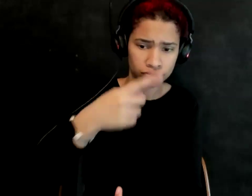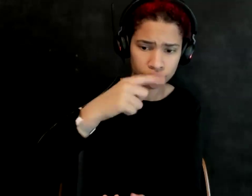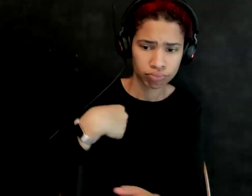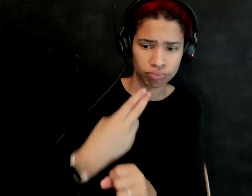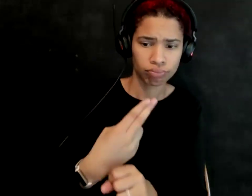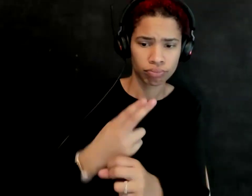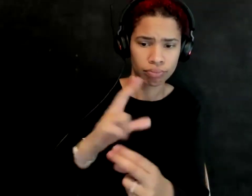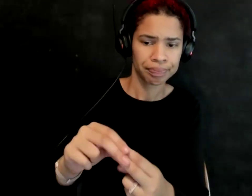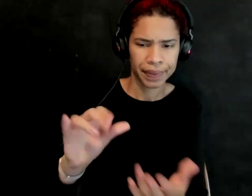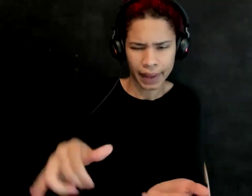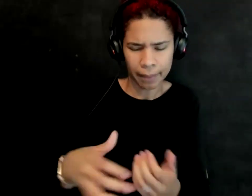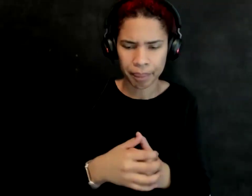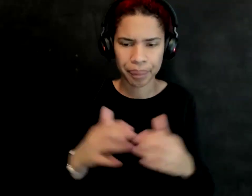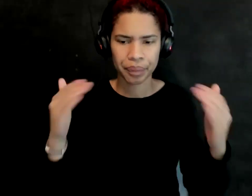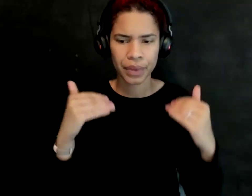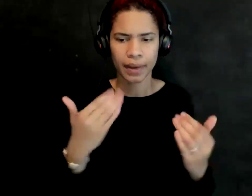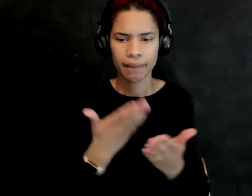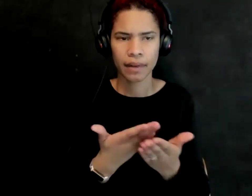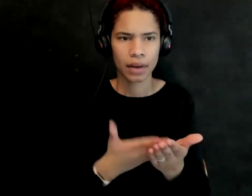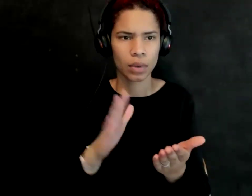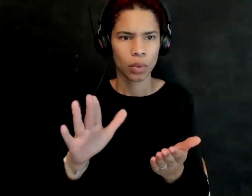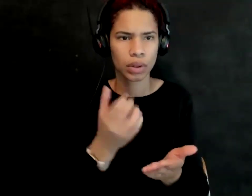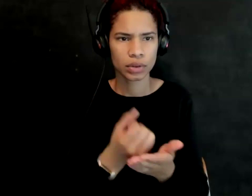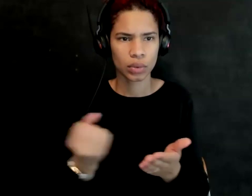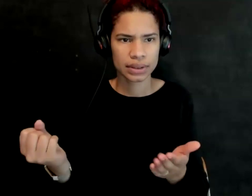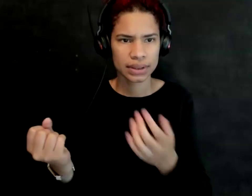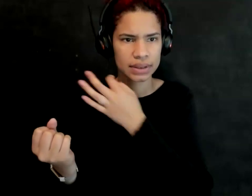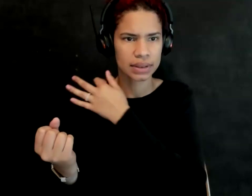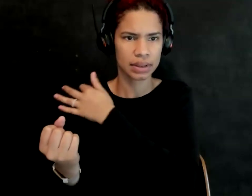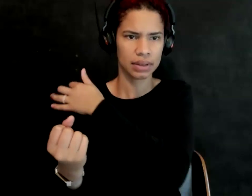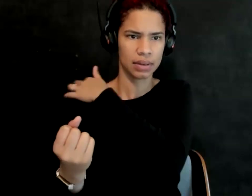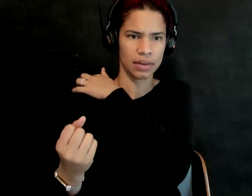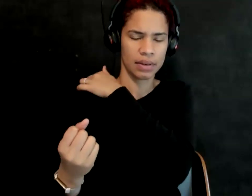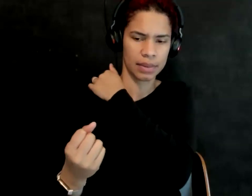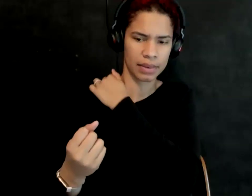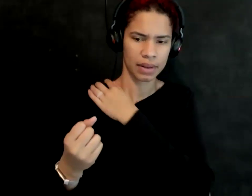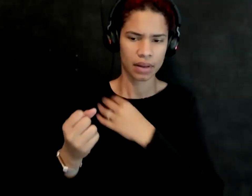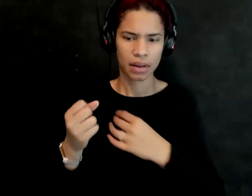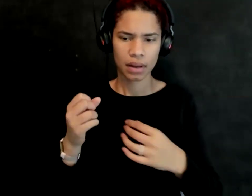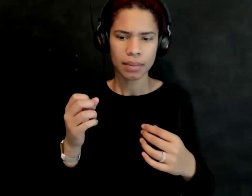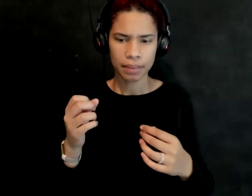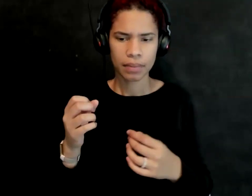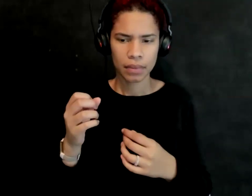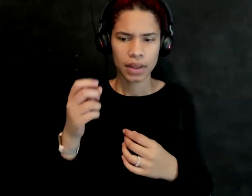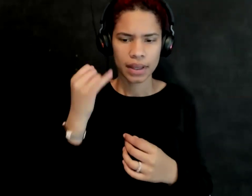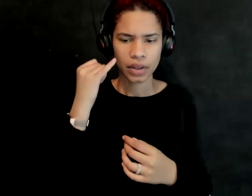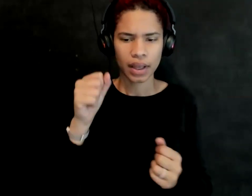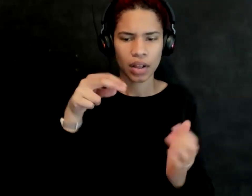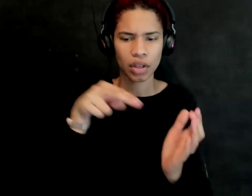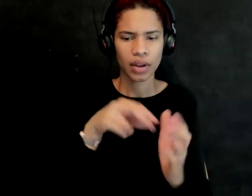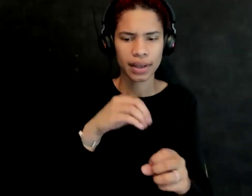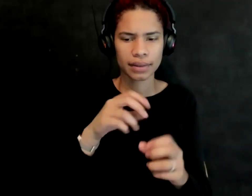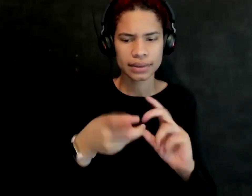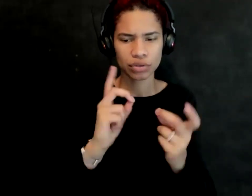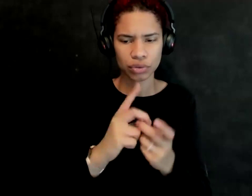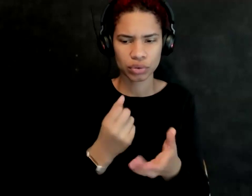So verifying your sources, as I mentioned before, you want to cross-reference. So you can look at the digital sources, and if you happen to have a library book or